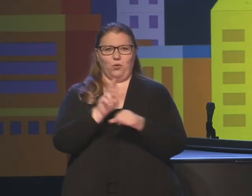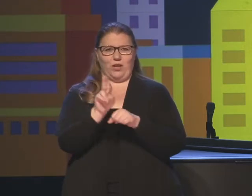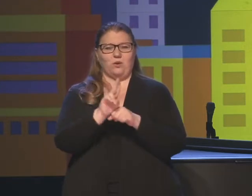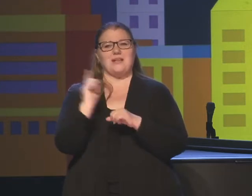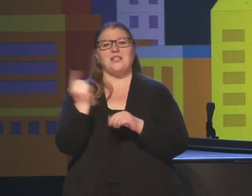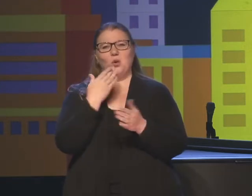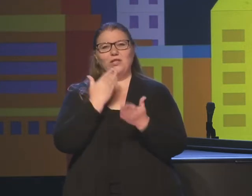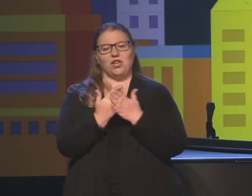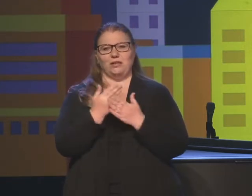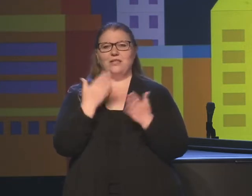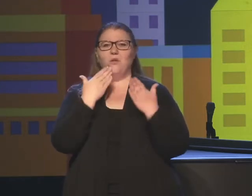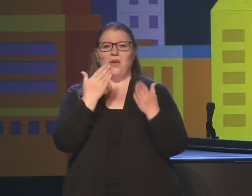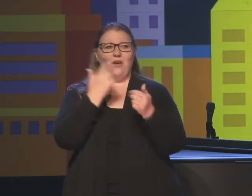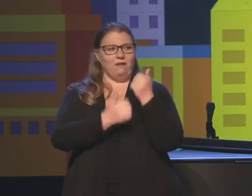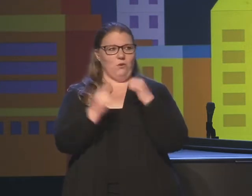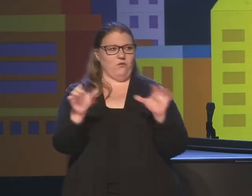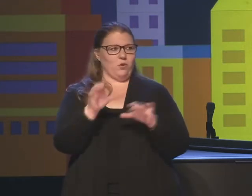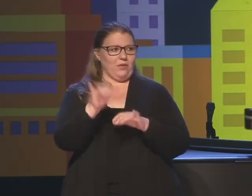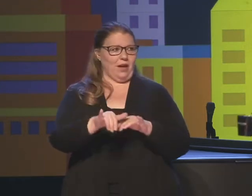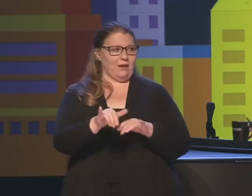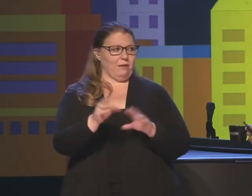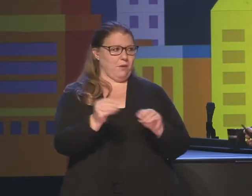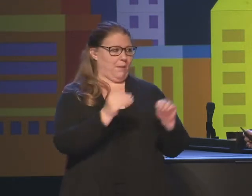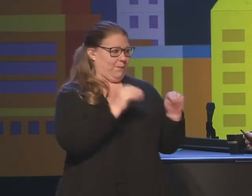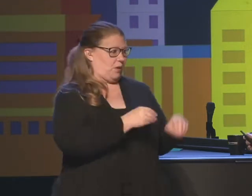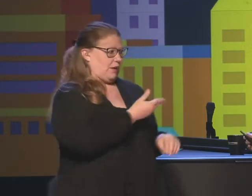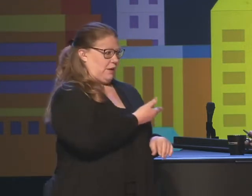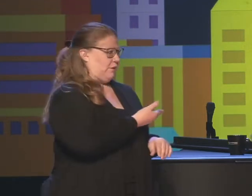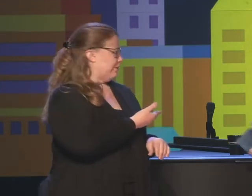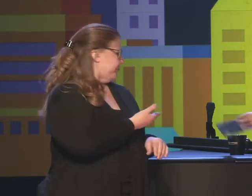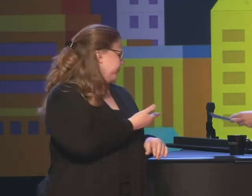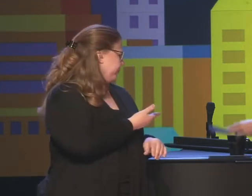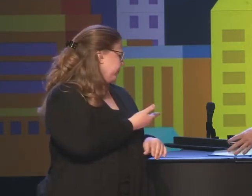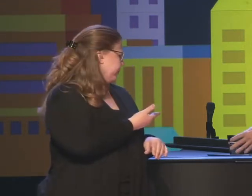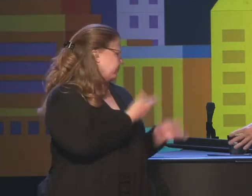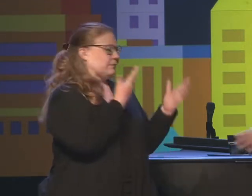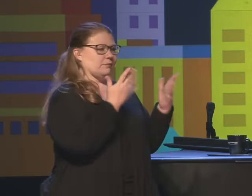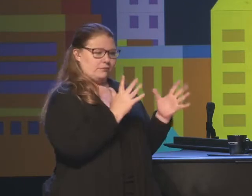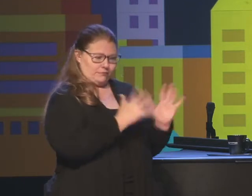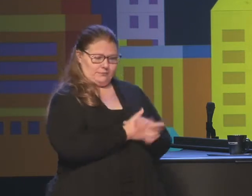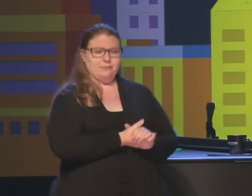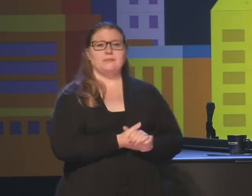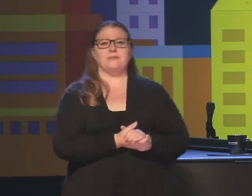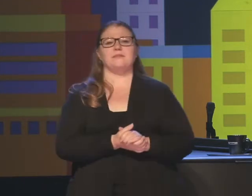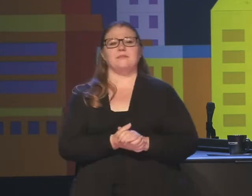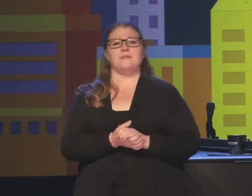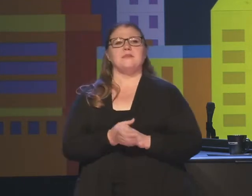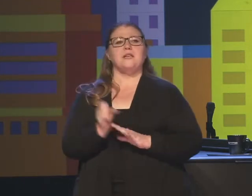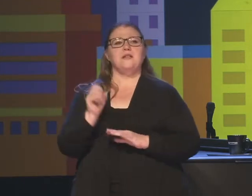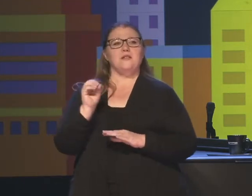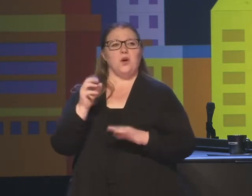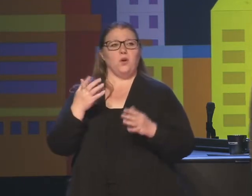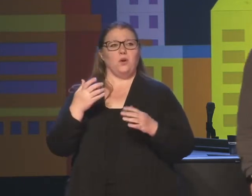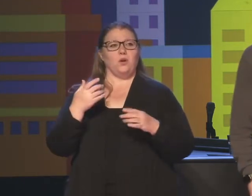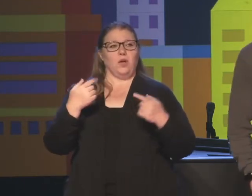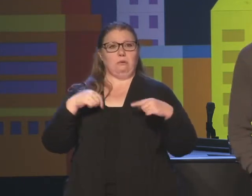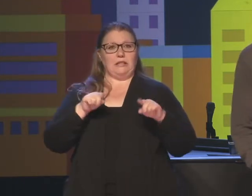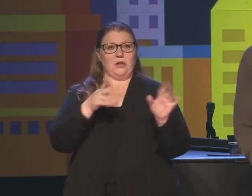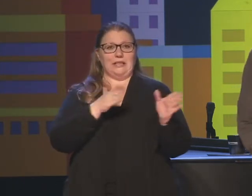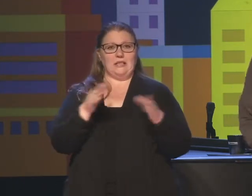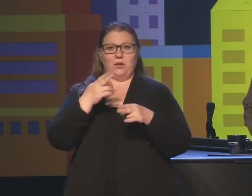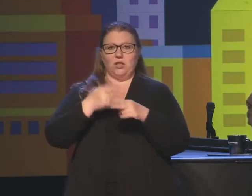So thanks everybody for doing that. I'm gonna set this back here. My prop is now over with. All right. So, hey, we're in a series called